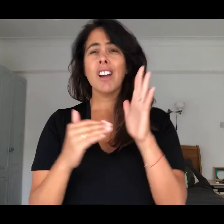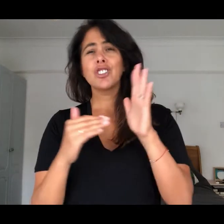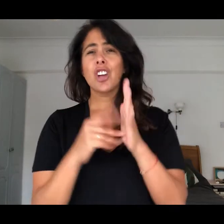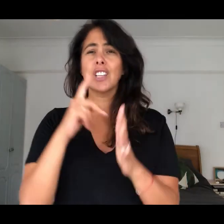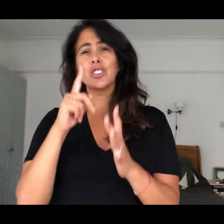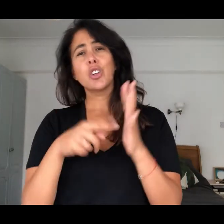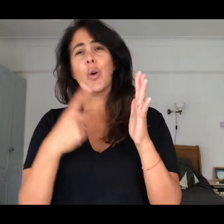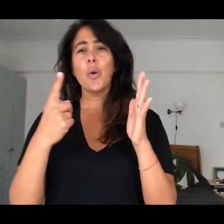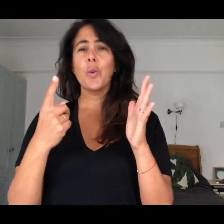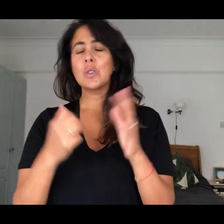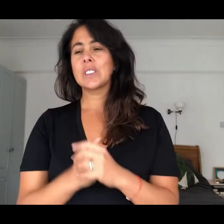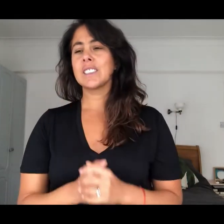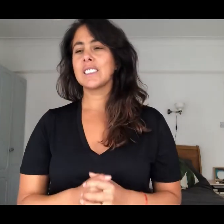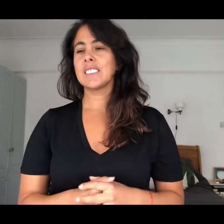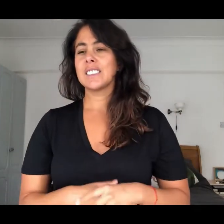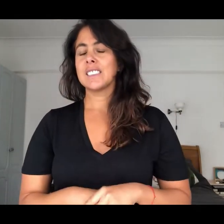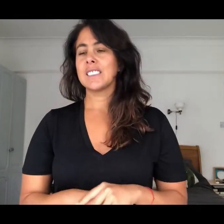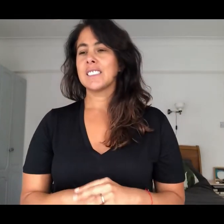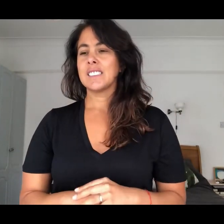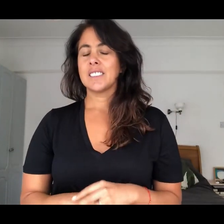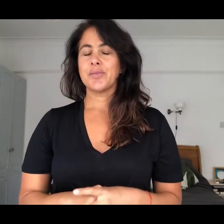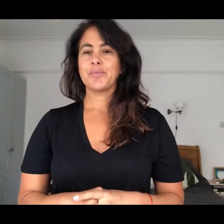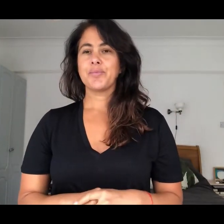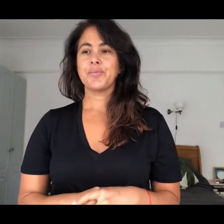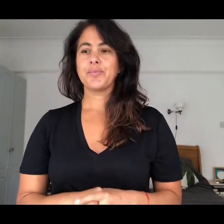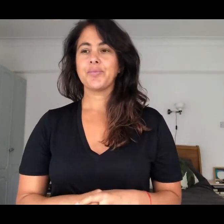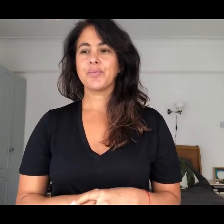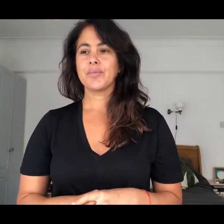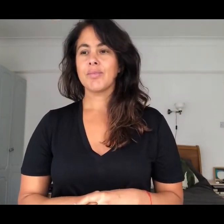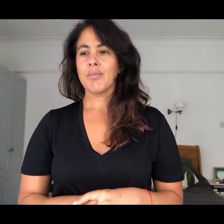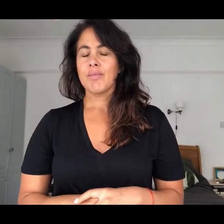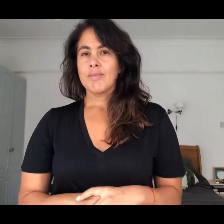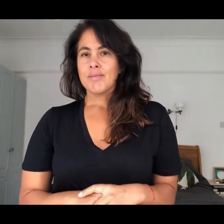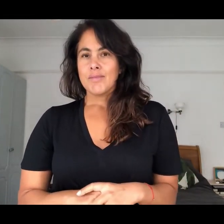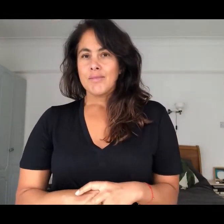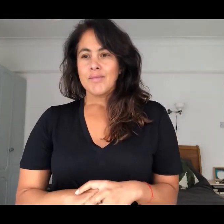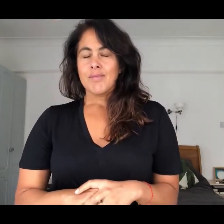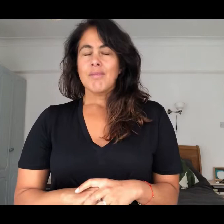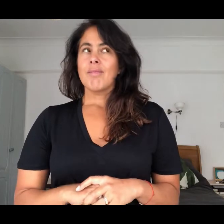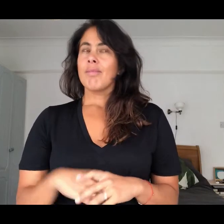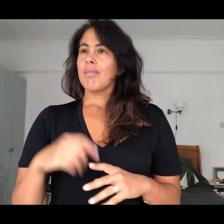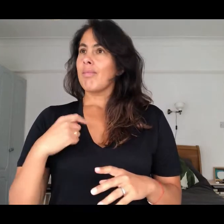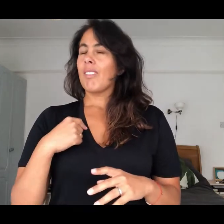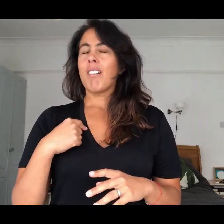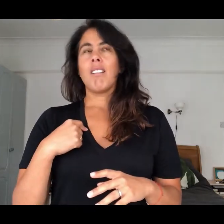Zsa Zsa Jones. Zsa Zsa Jones.